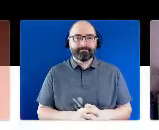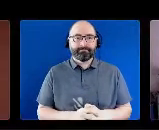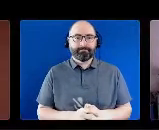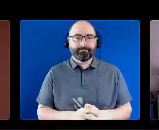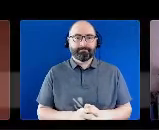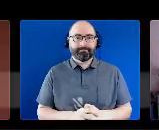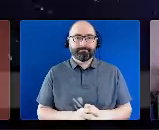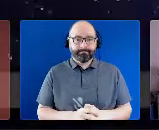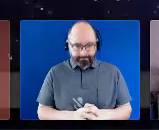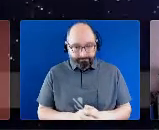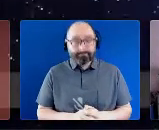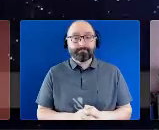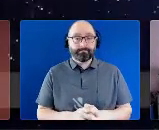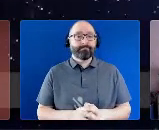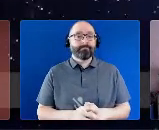Present.